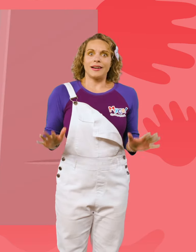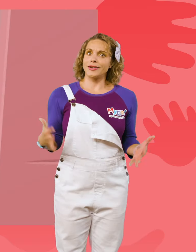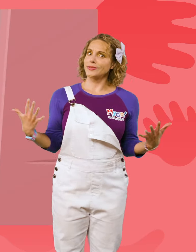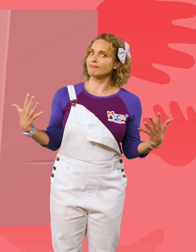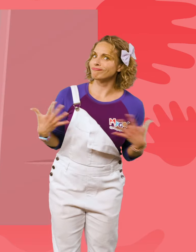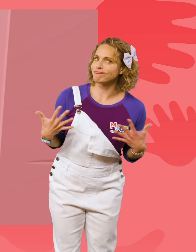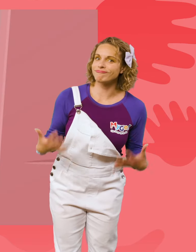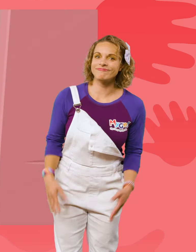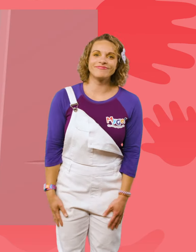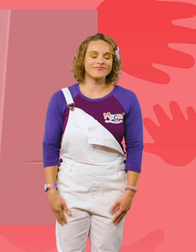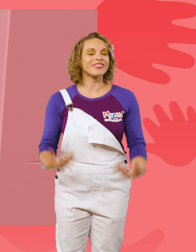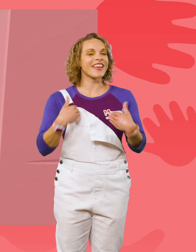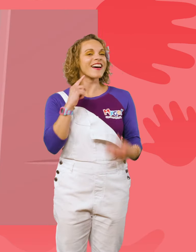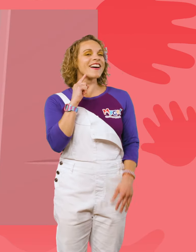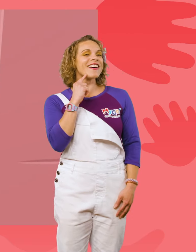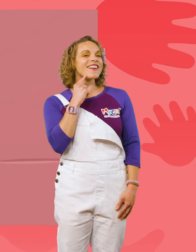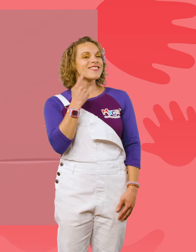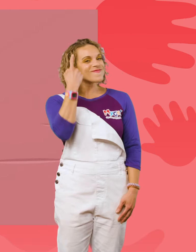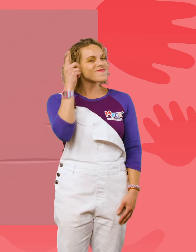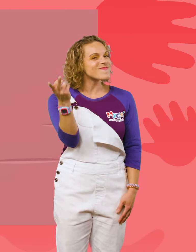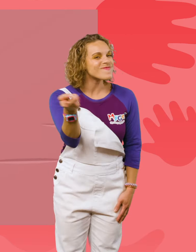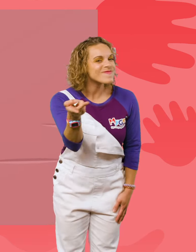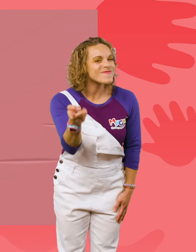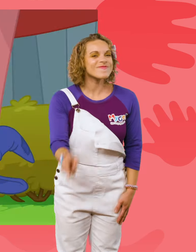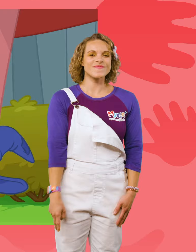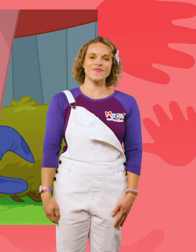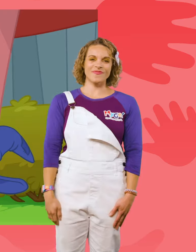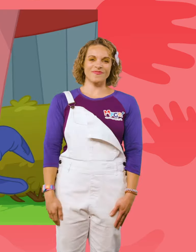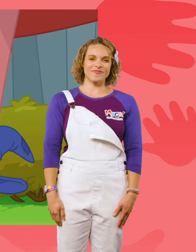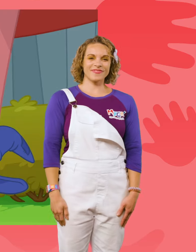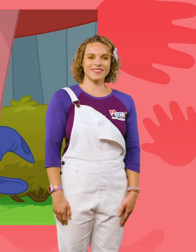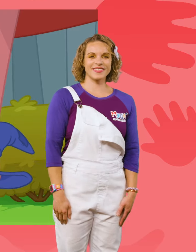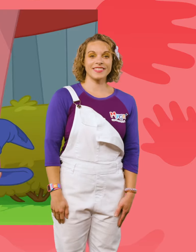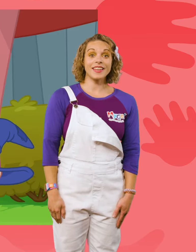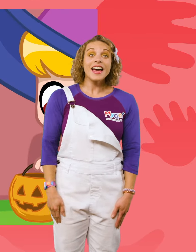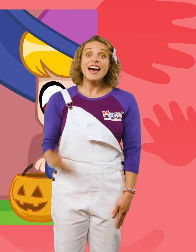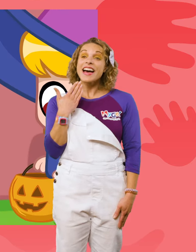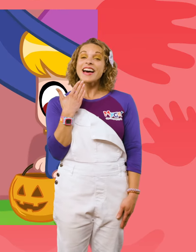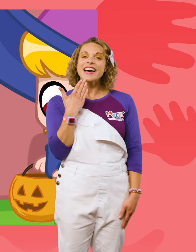Ah, so scary. I have a treat for you two.